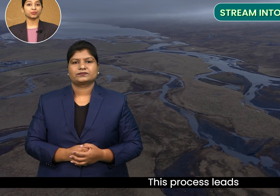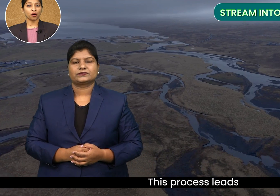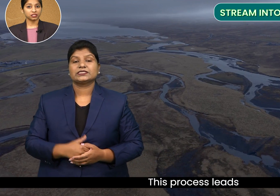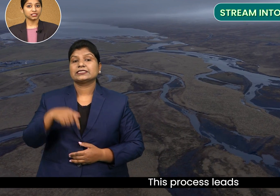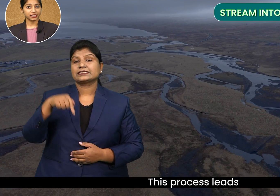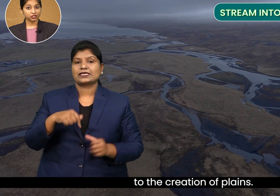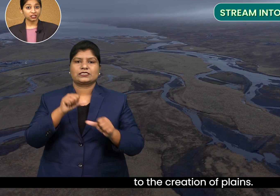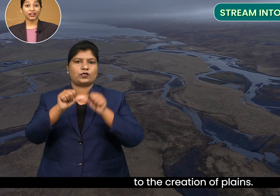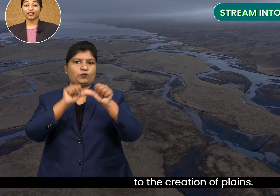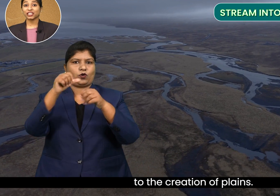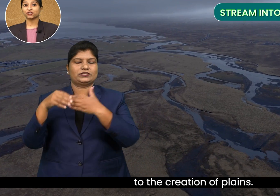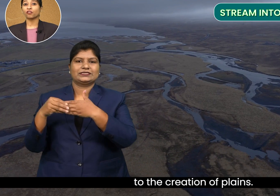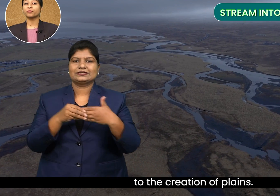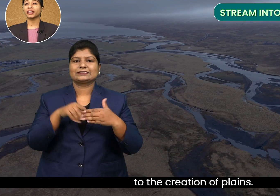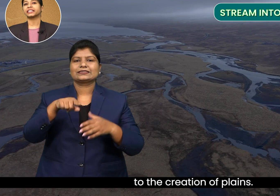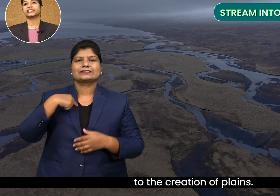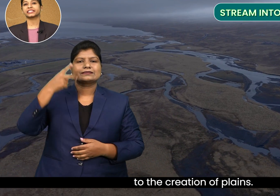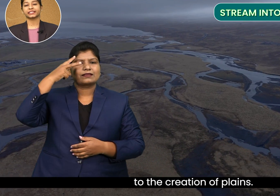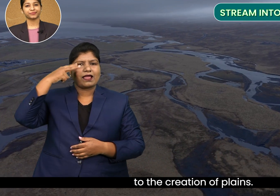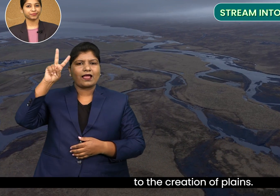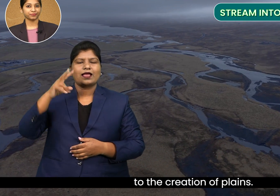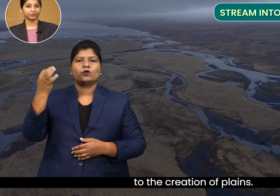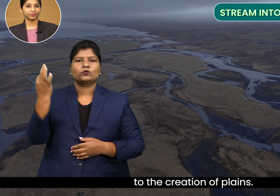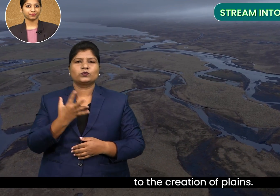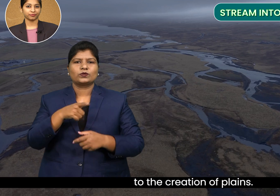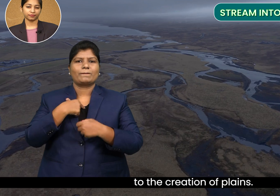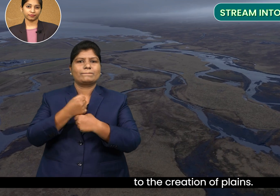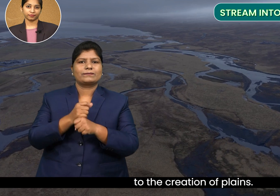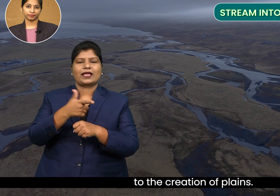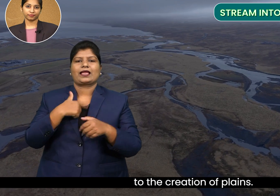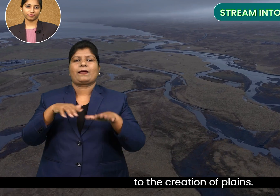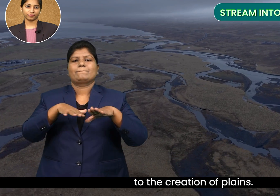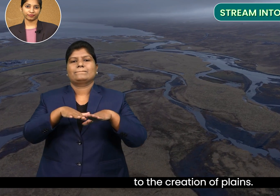This process leads to the creation of plains.